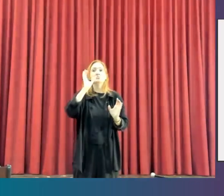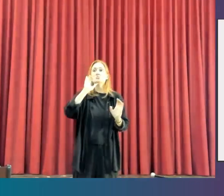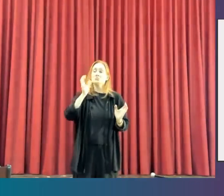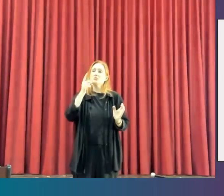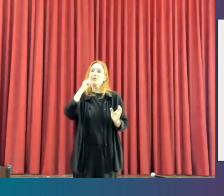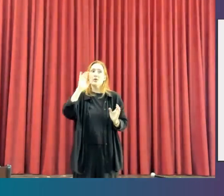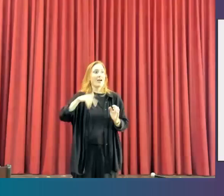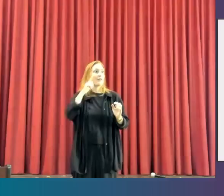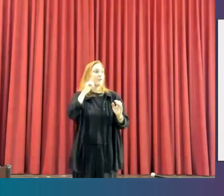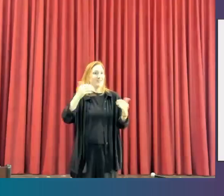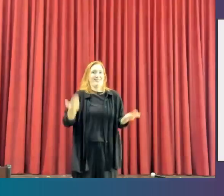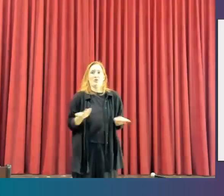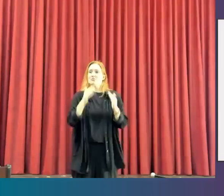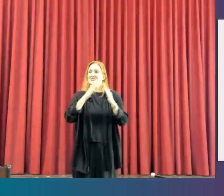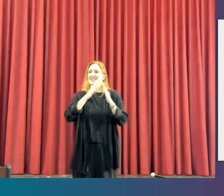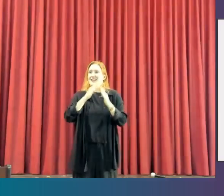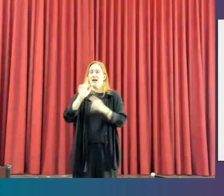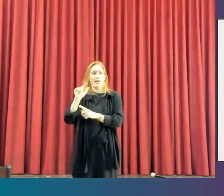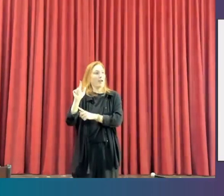for the City of LA.